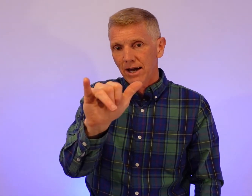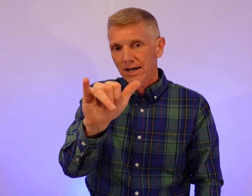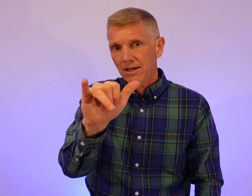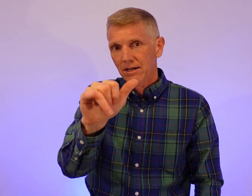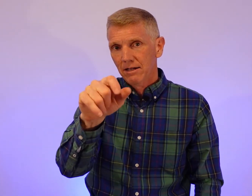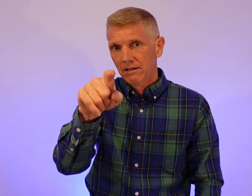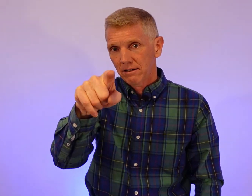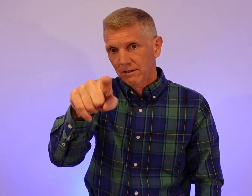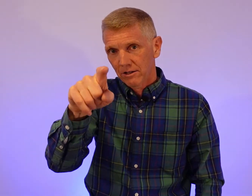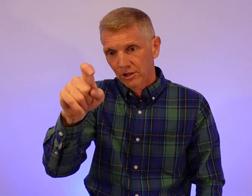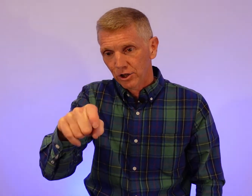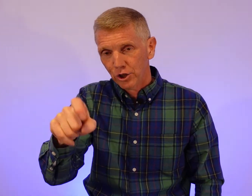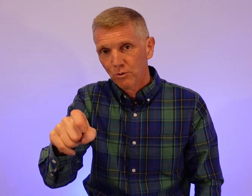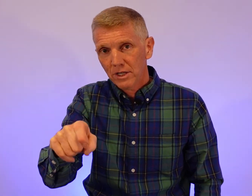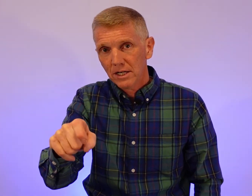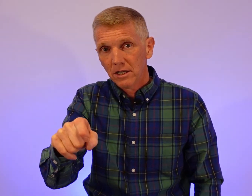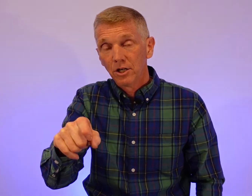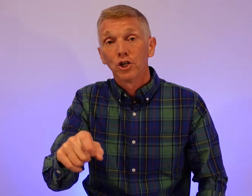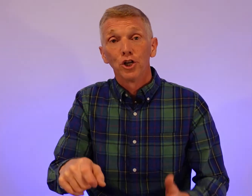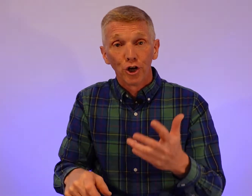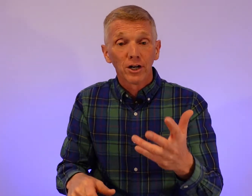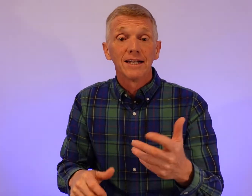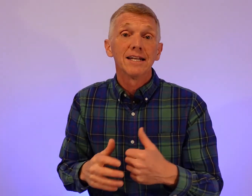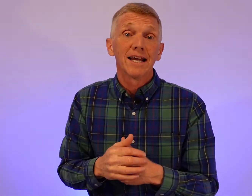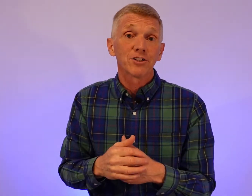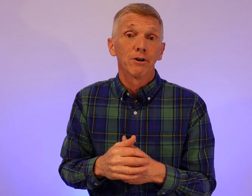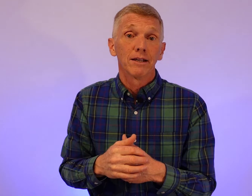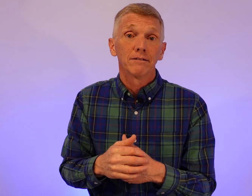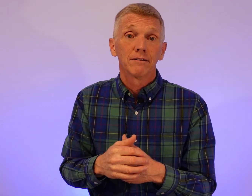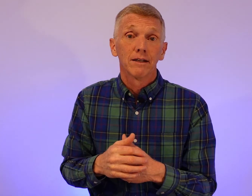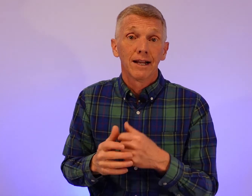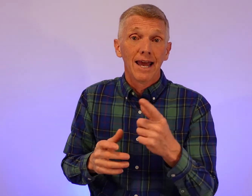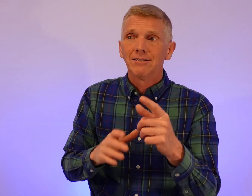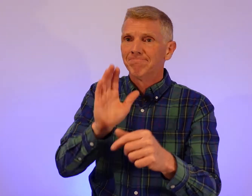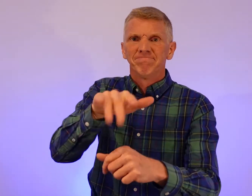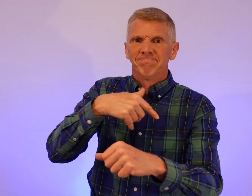X-ray you need. You're going to need an x-ray. And hey,